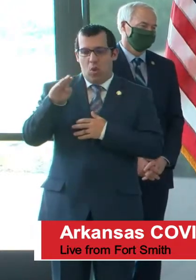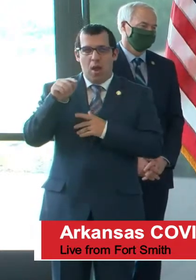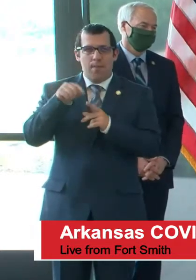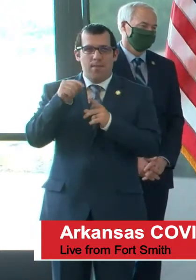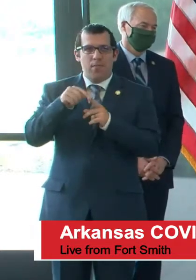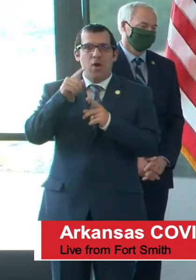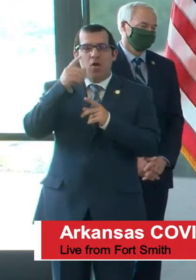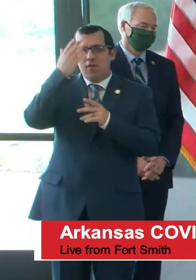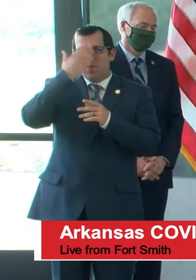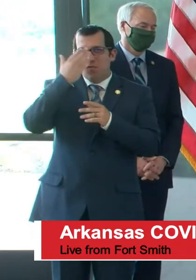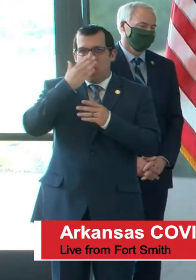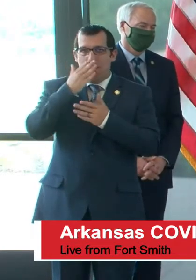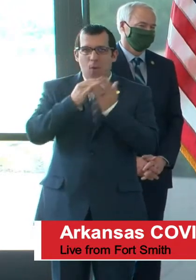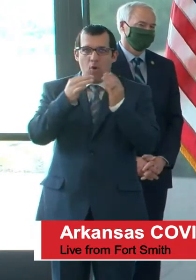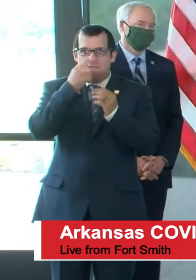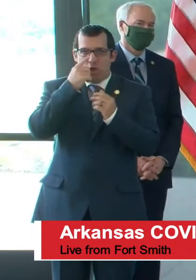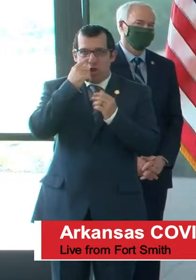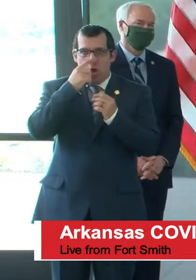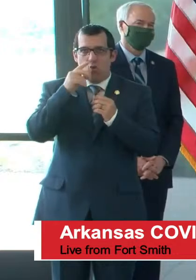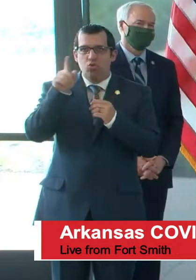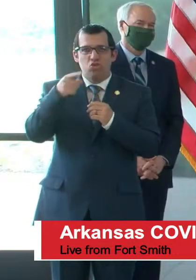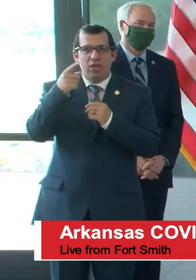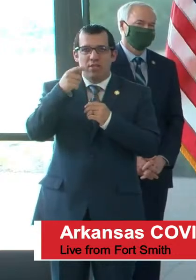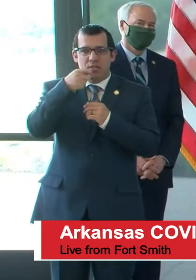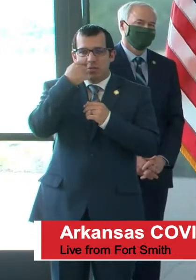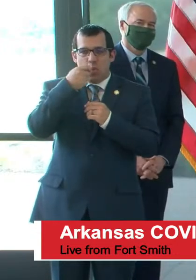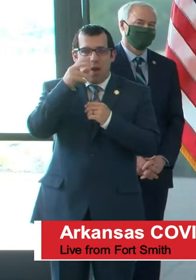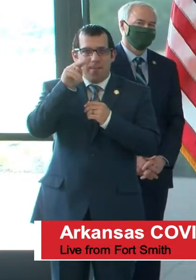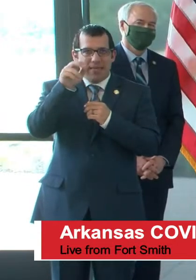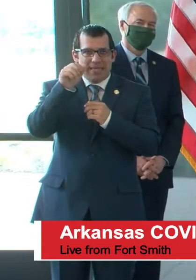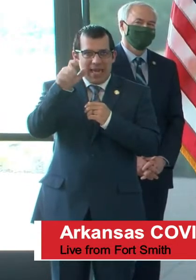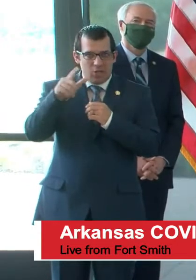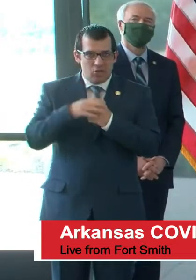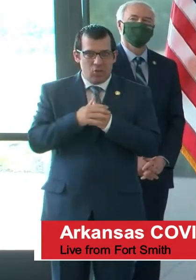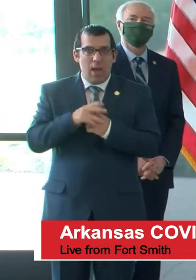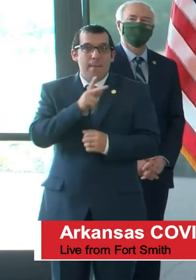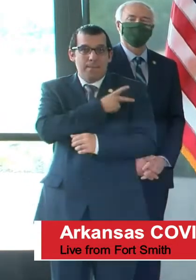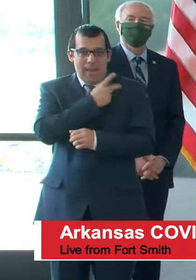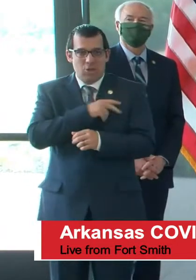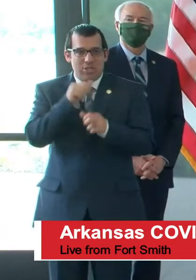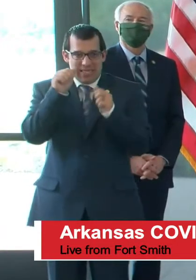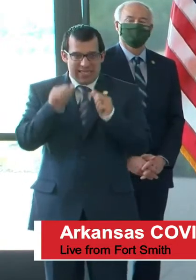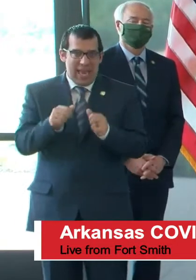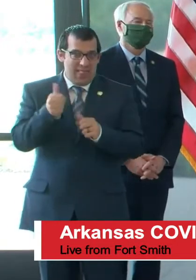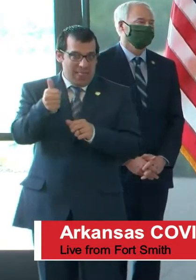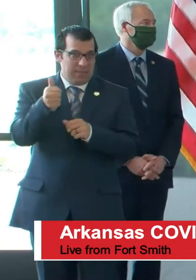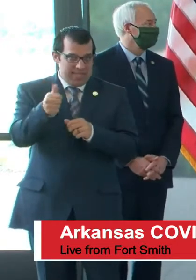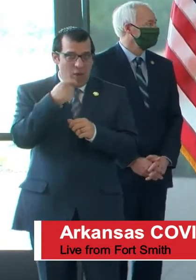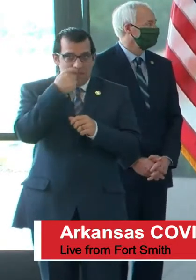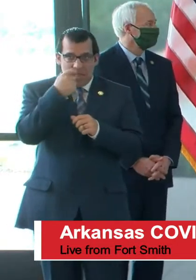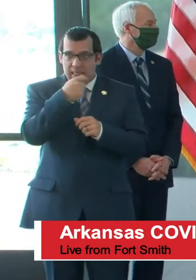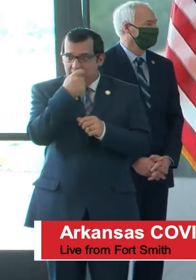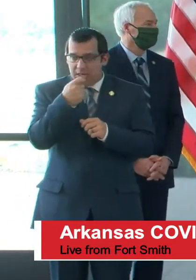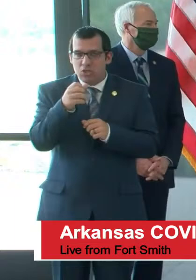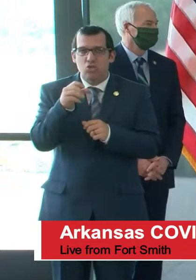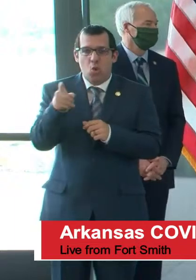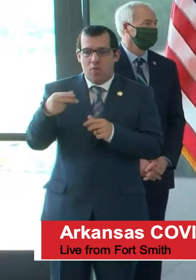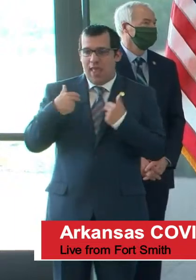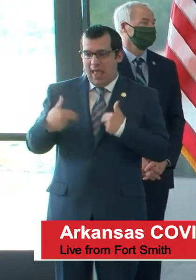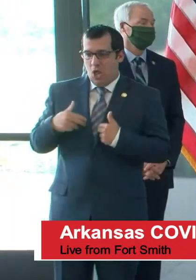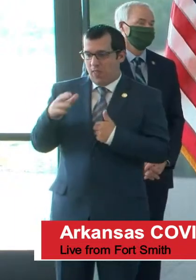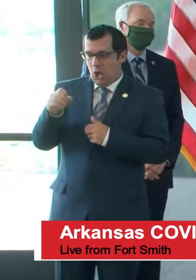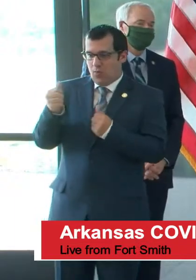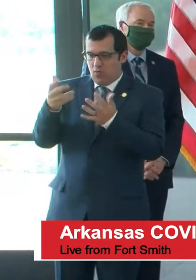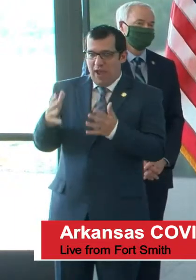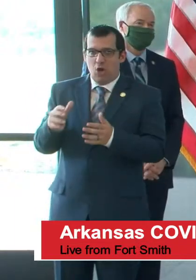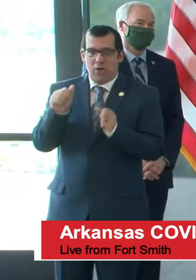the front part of the nose, a nasal swab, and a patient can collect it themselves. So a healthcare provider